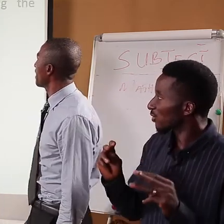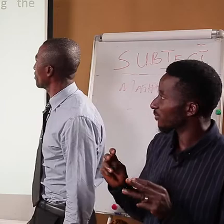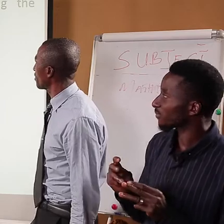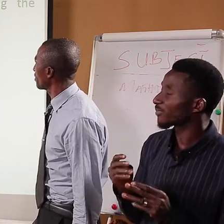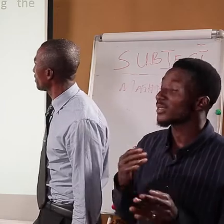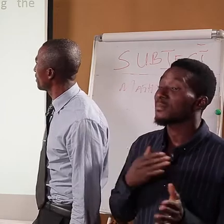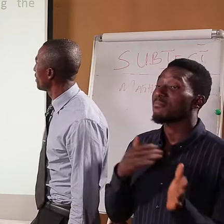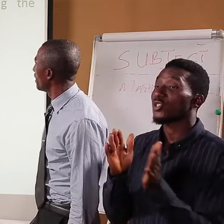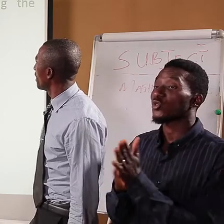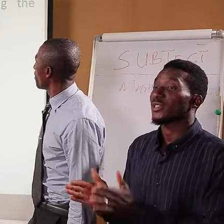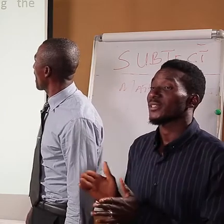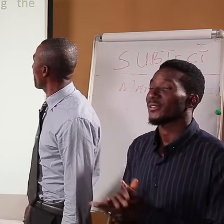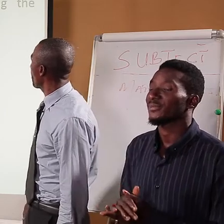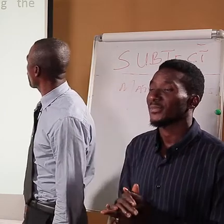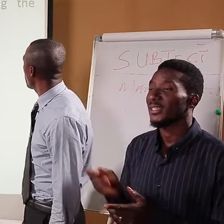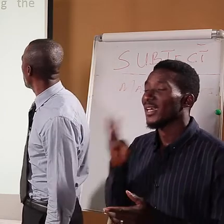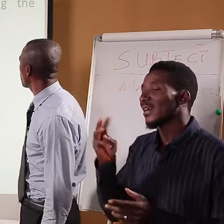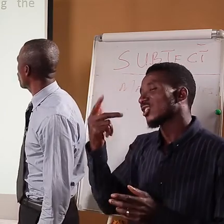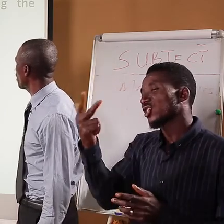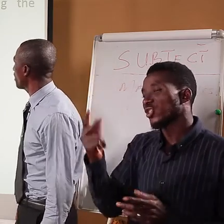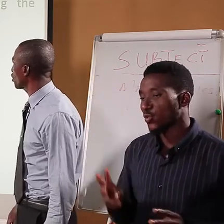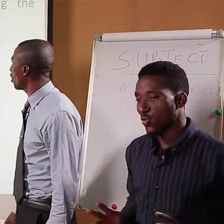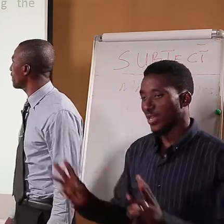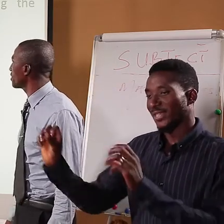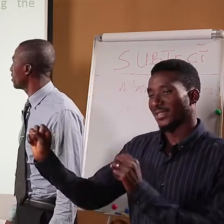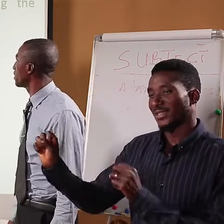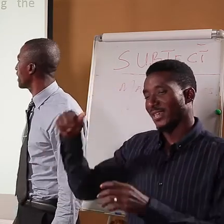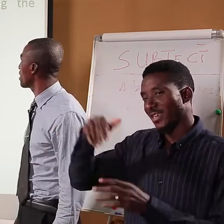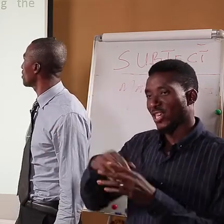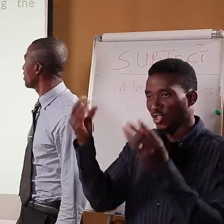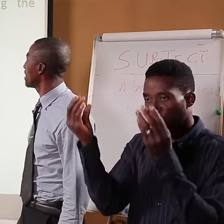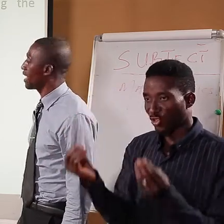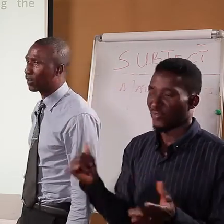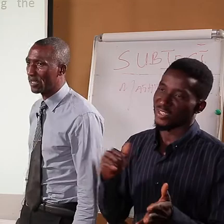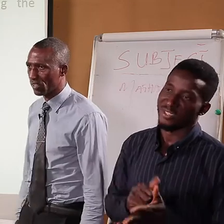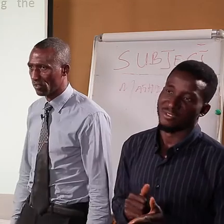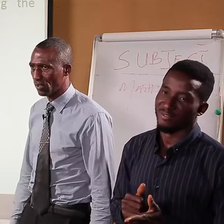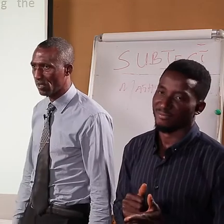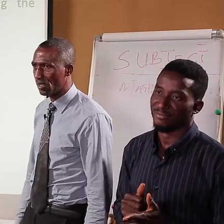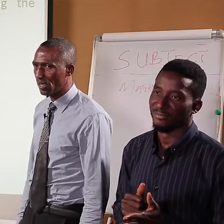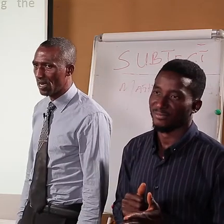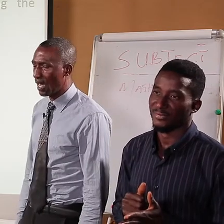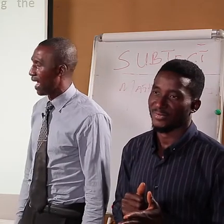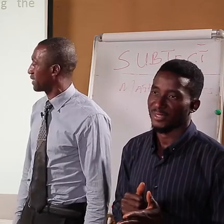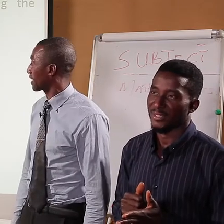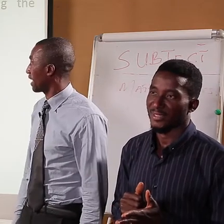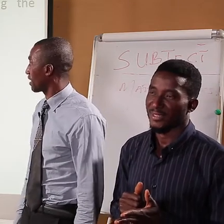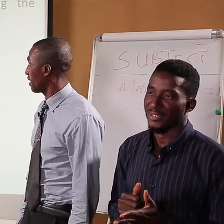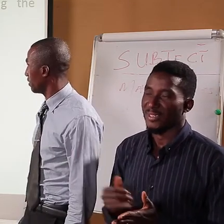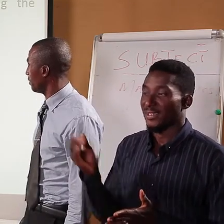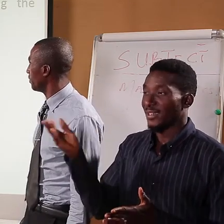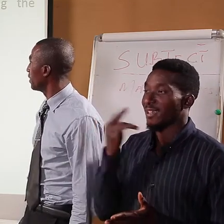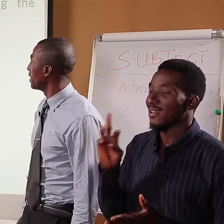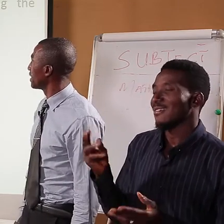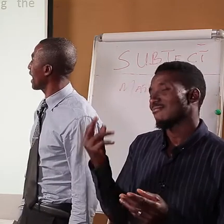dear learners, there are three methods of solving simultaneous linear equations. I take that